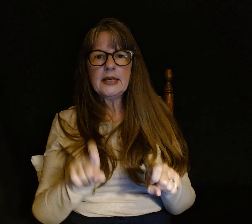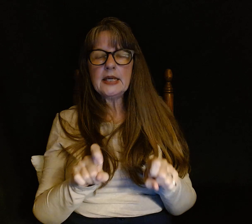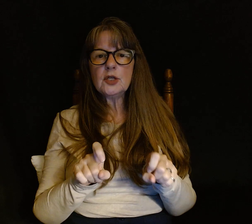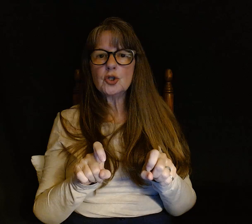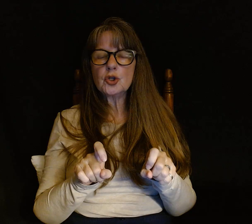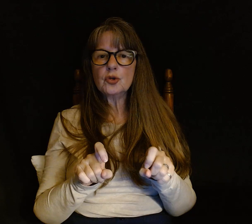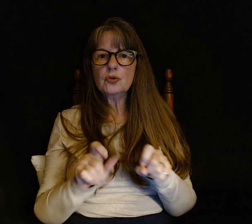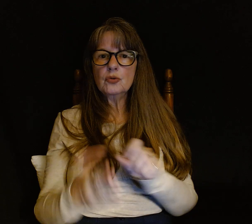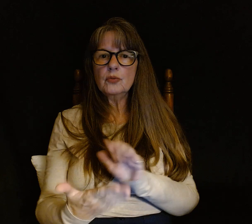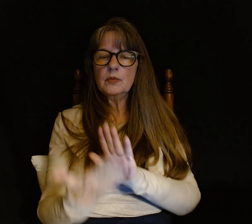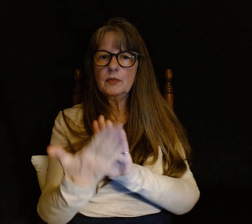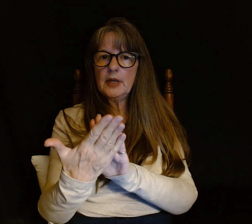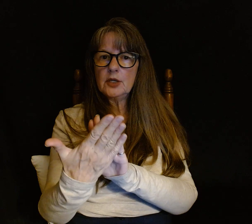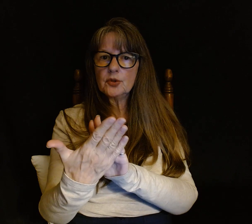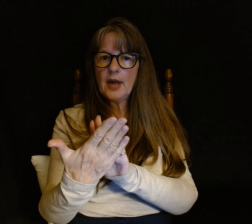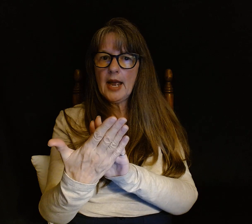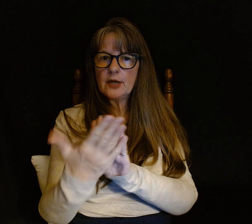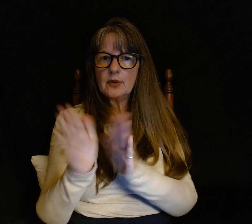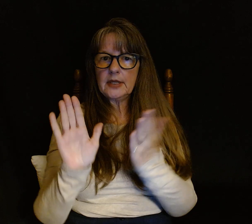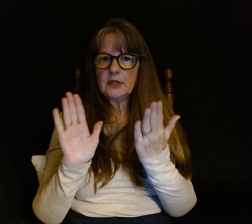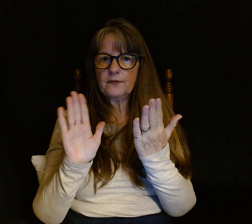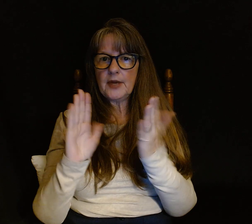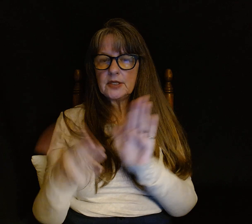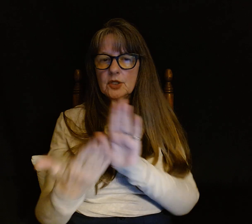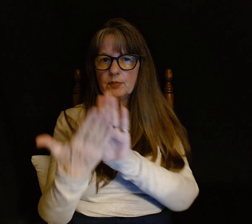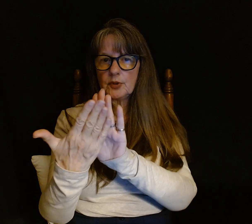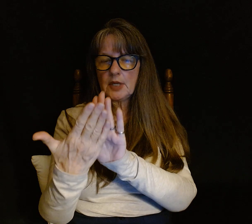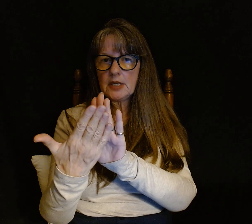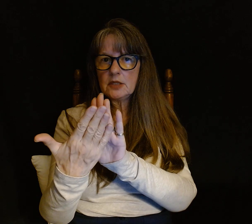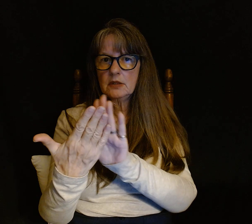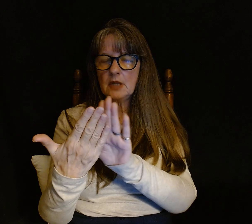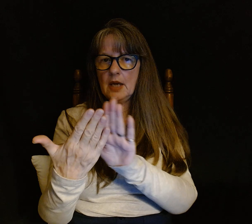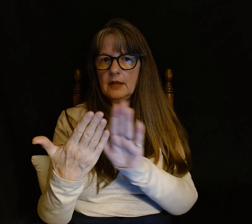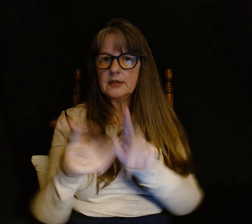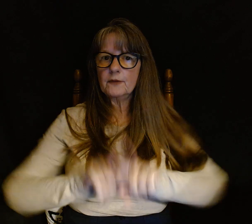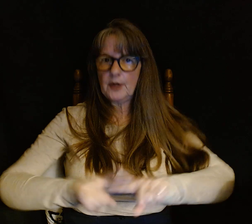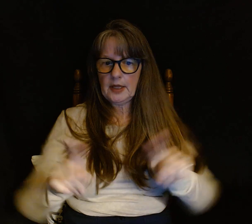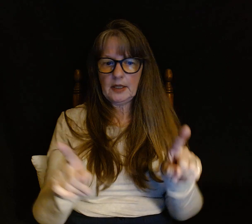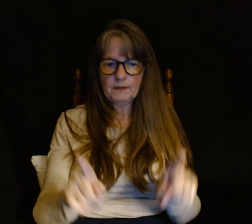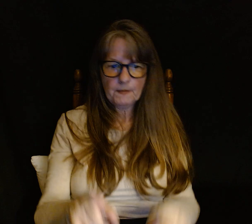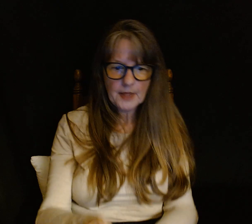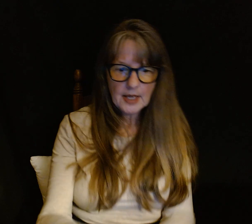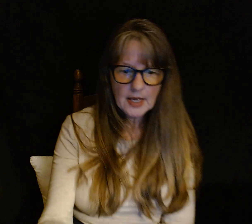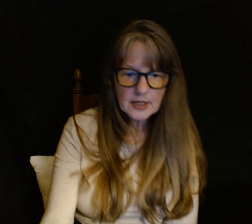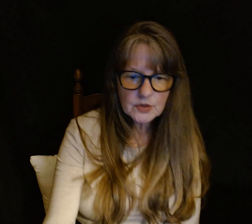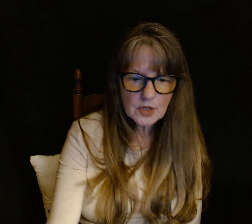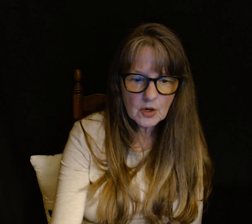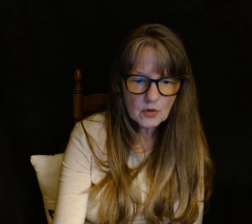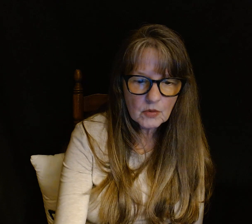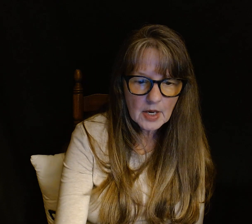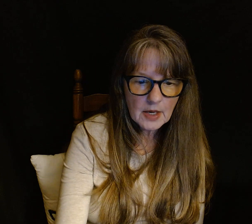need to interact, or I need to face this person differently. So,